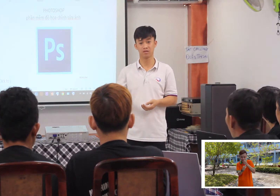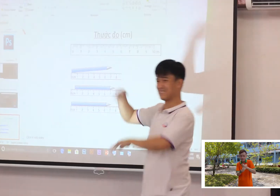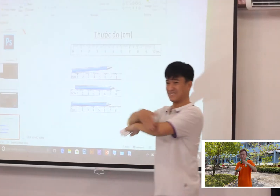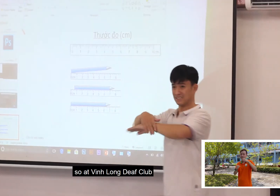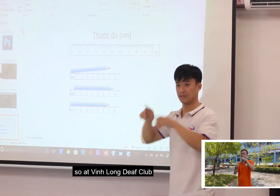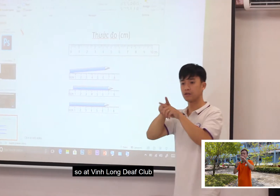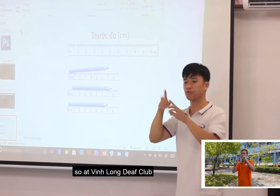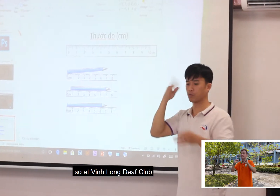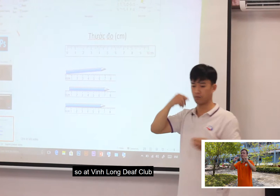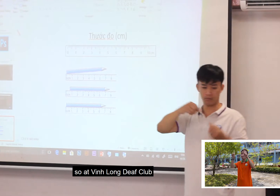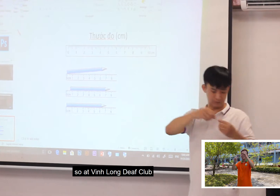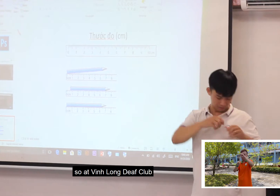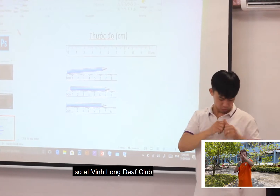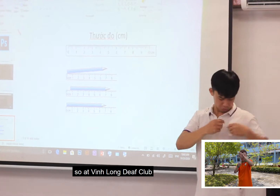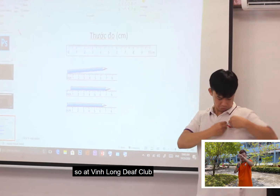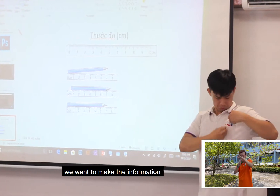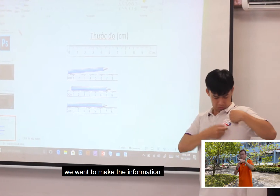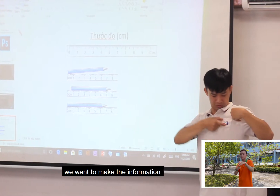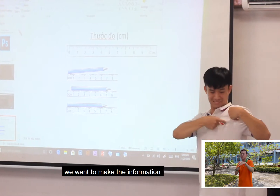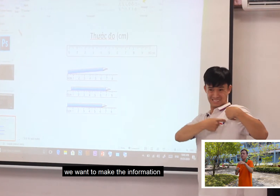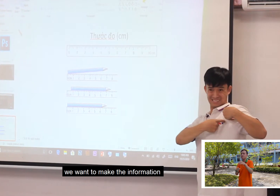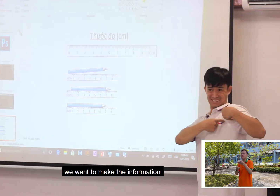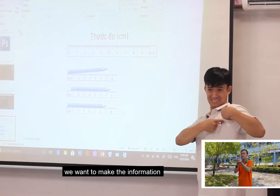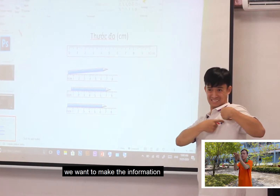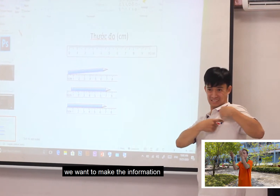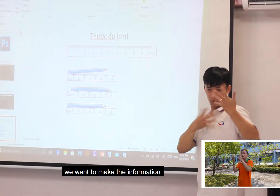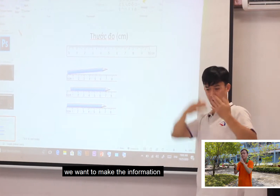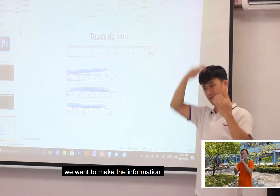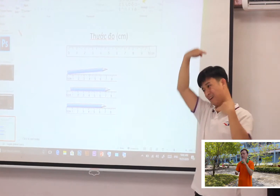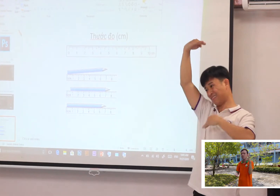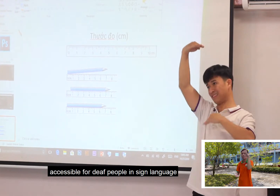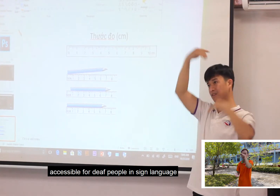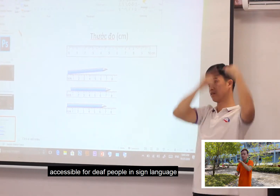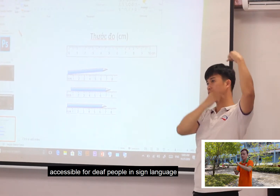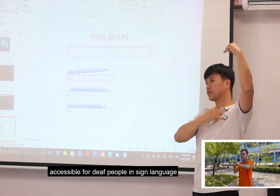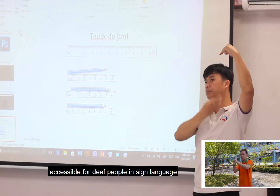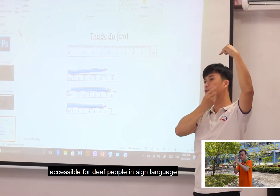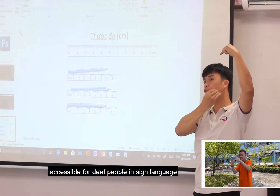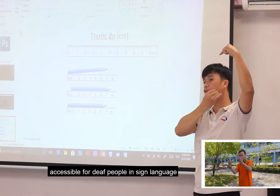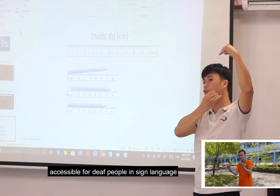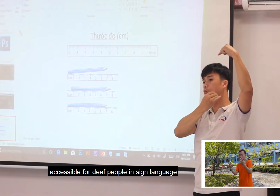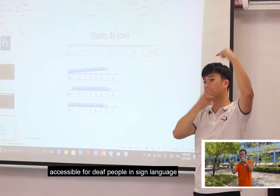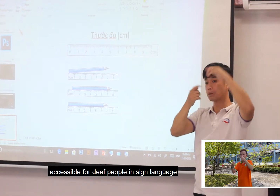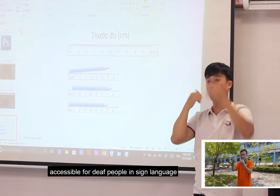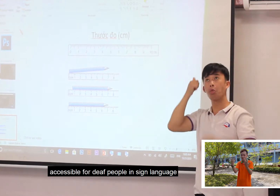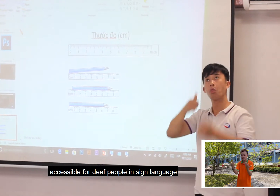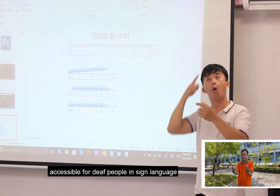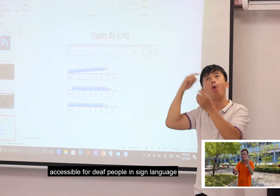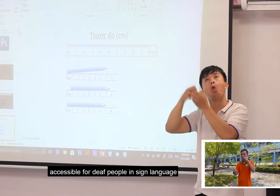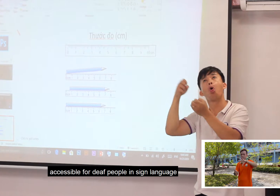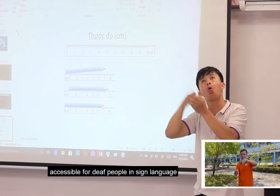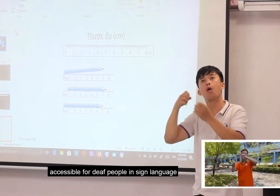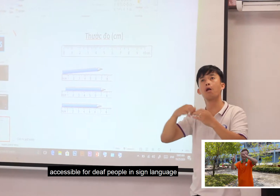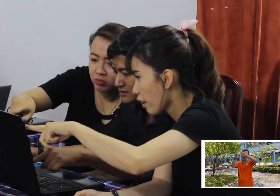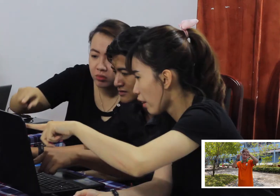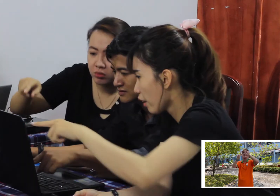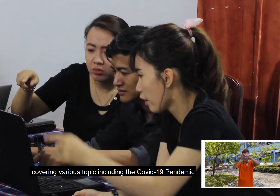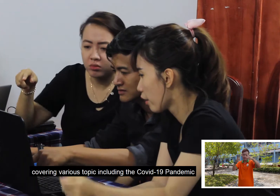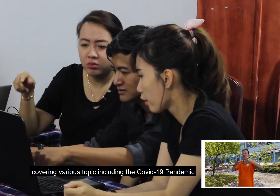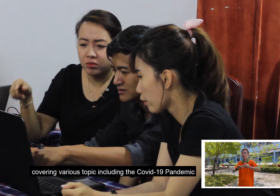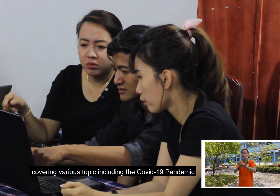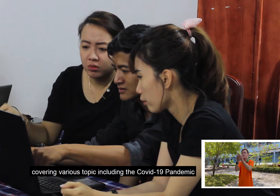education. So at Vĩnh Long Deaf Club, we want to make the information accessible for deaf people in sign